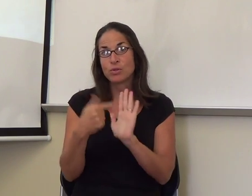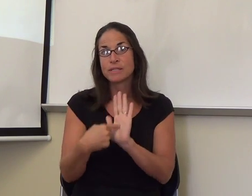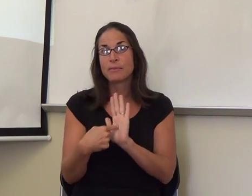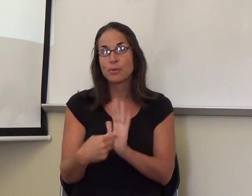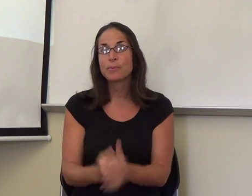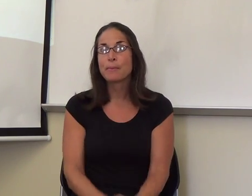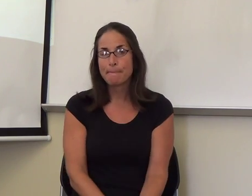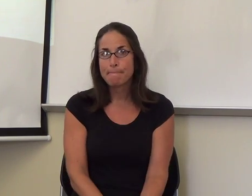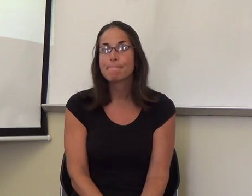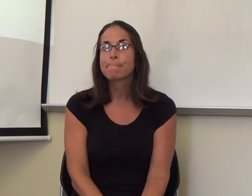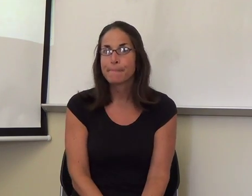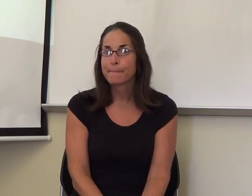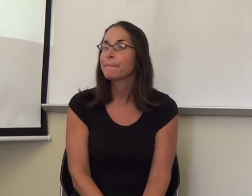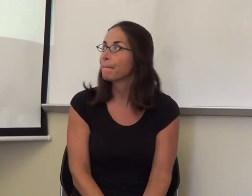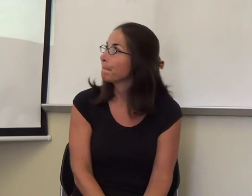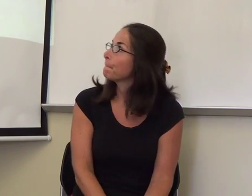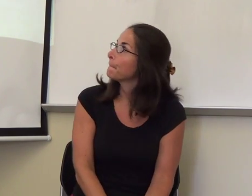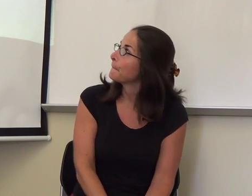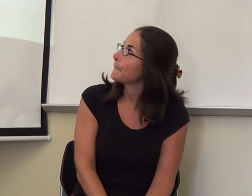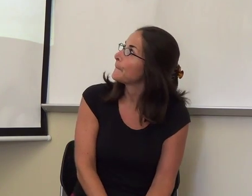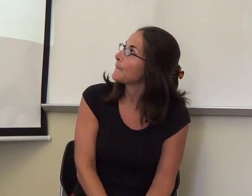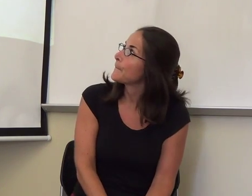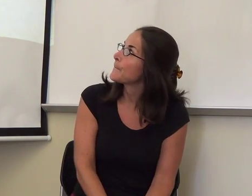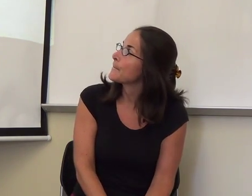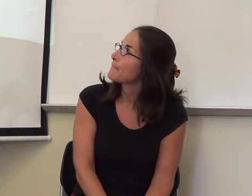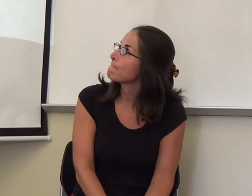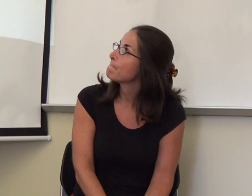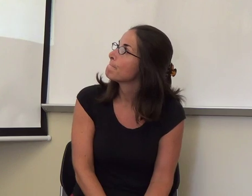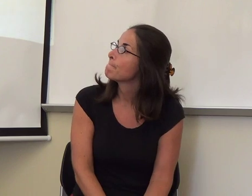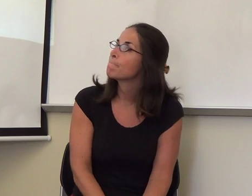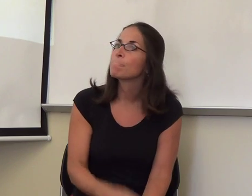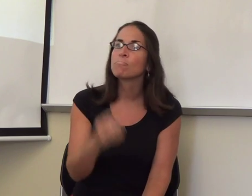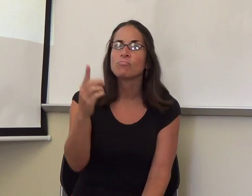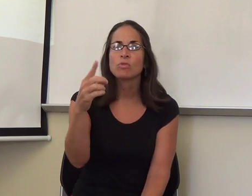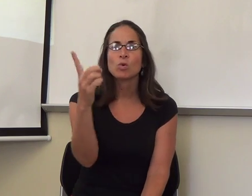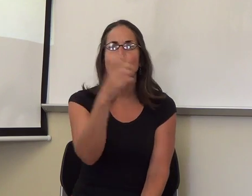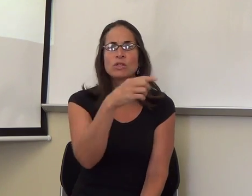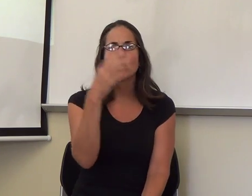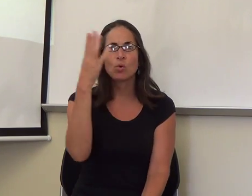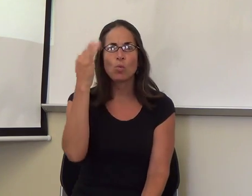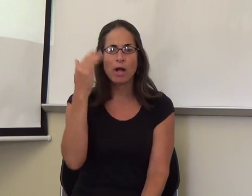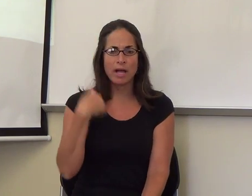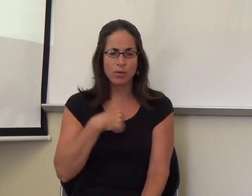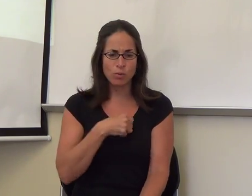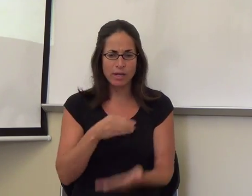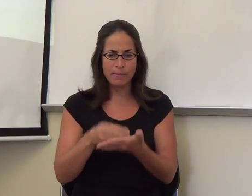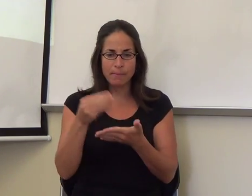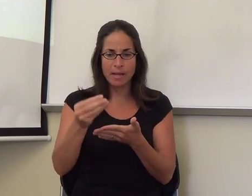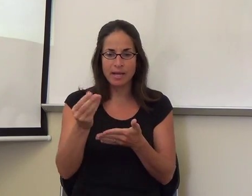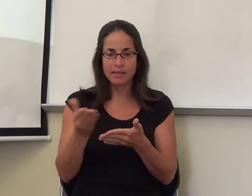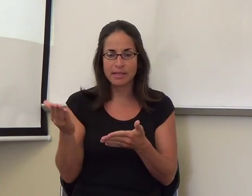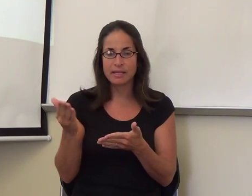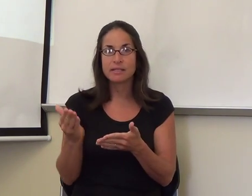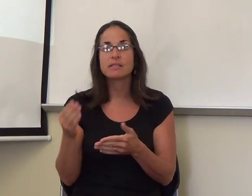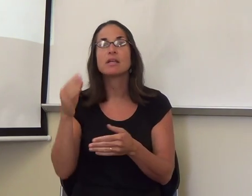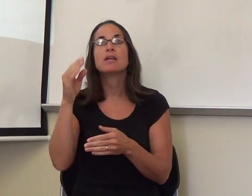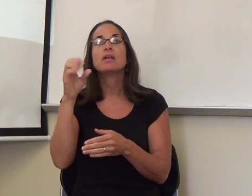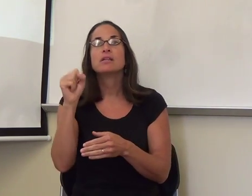have a good sense of So- putting them together. Yeah. Put, why we buy things, I put, so we can be comfortable.